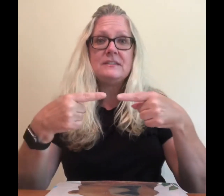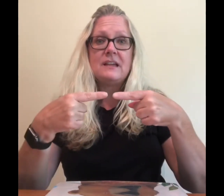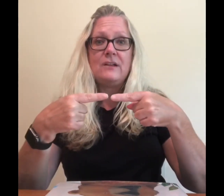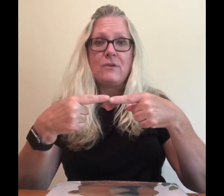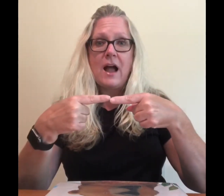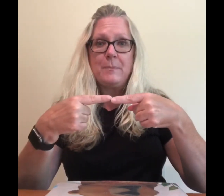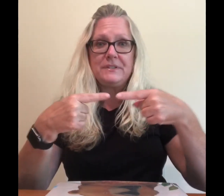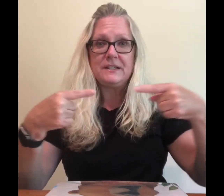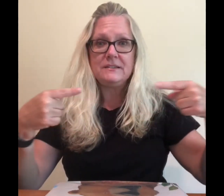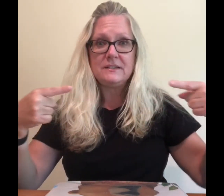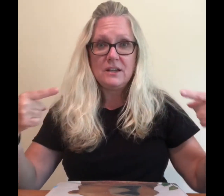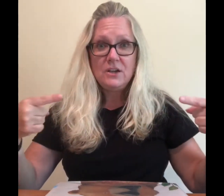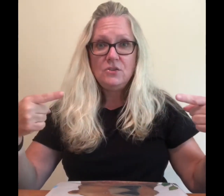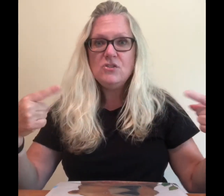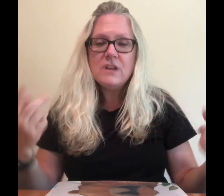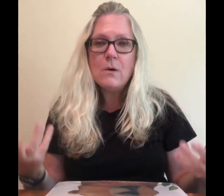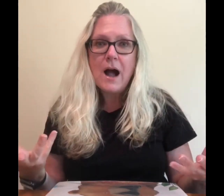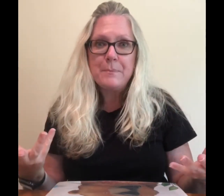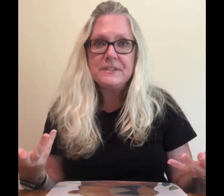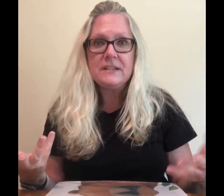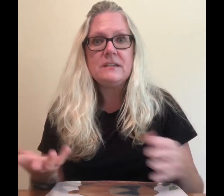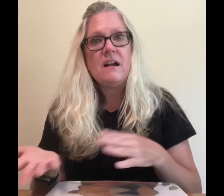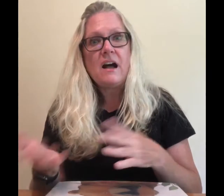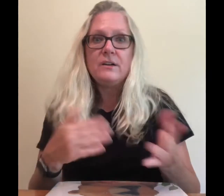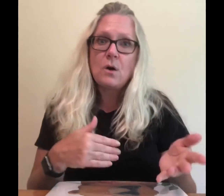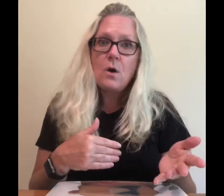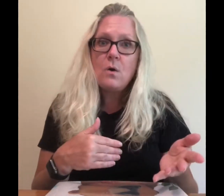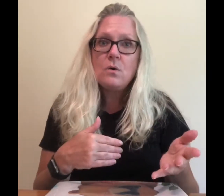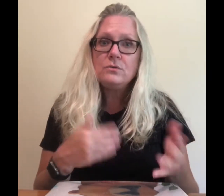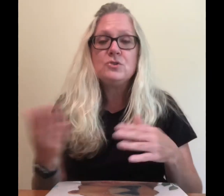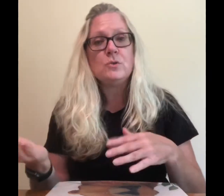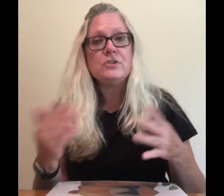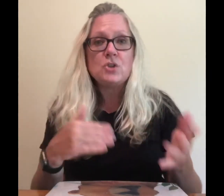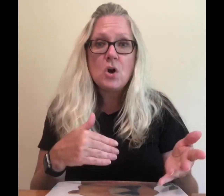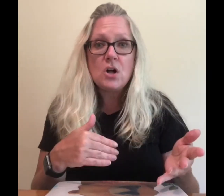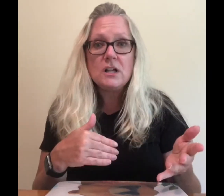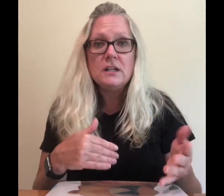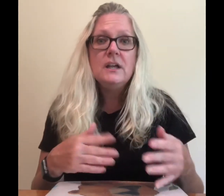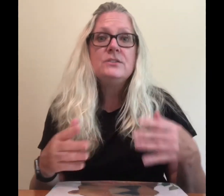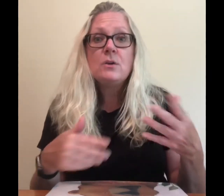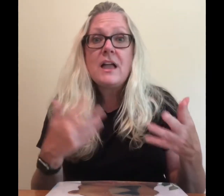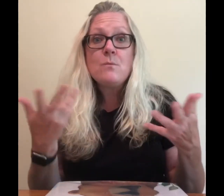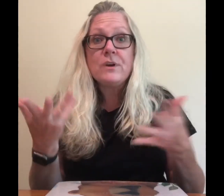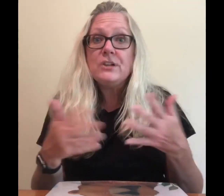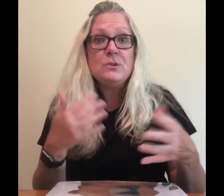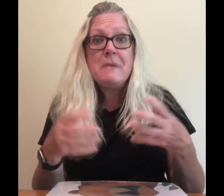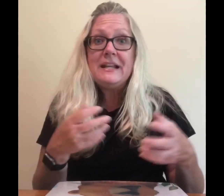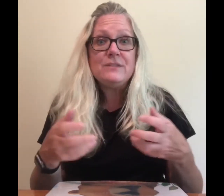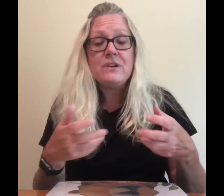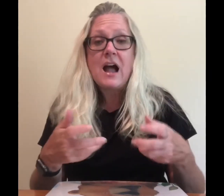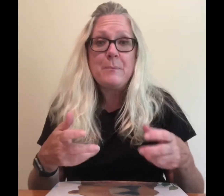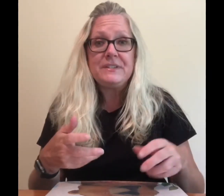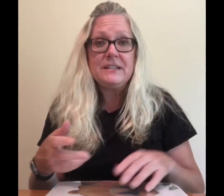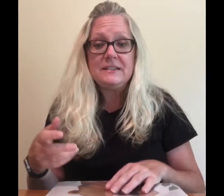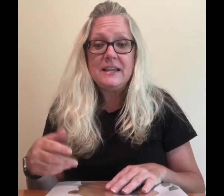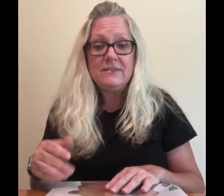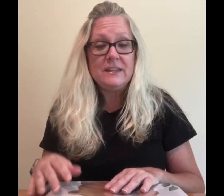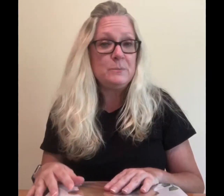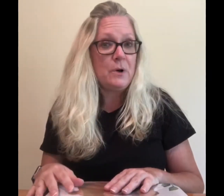for opposites. You know opposites, hot and cold, short and tall. So we're going to do many different opposites in this book with